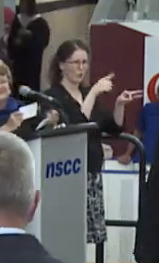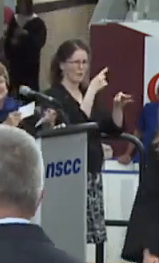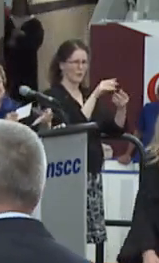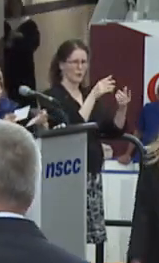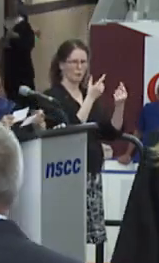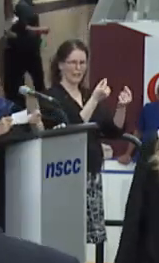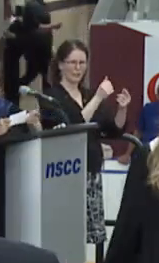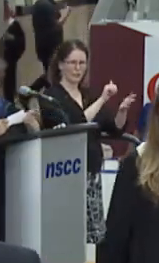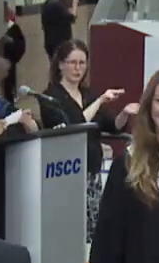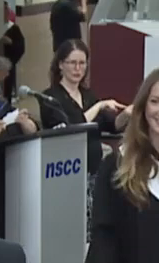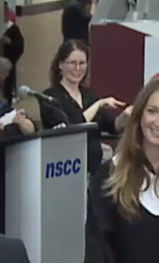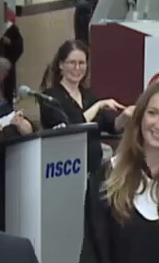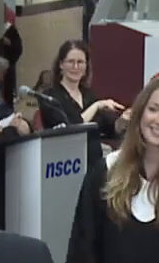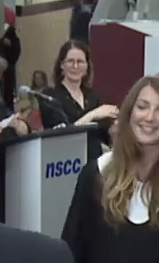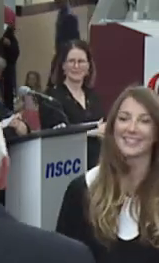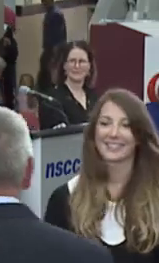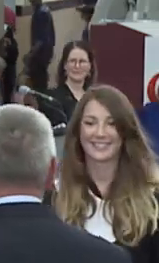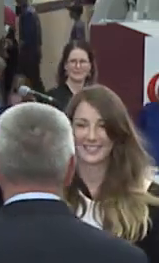Nursing.